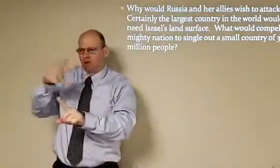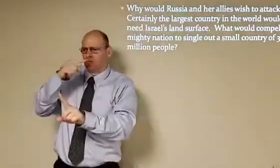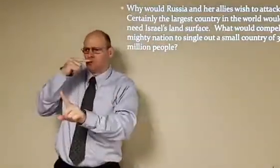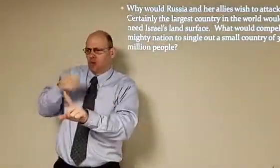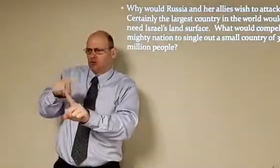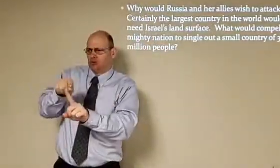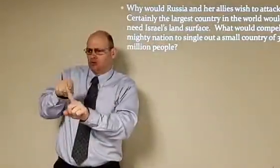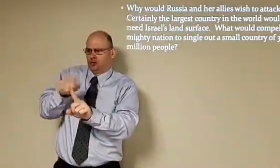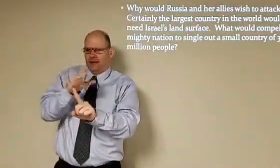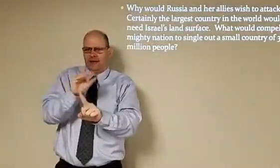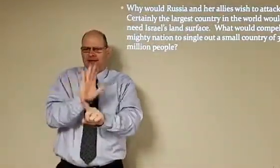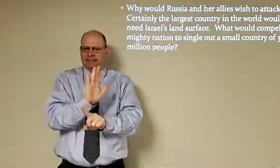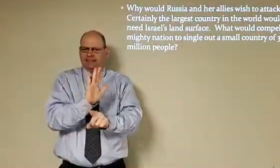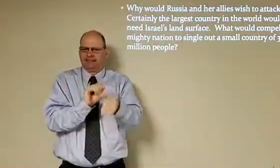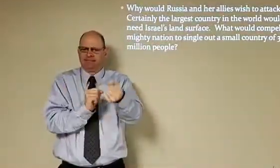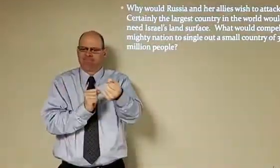I'm not exactly sure why